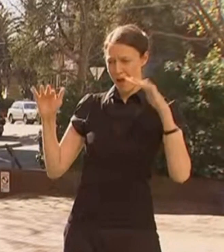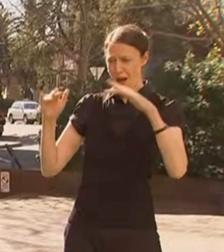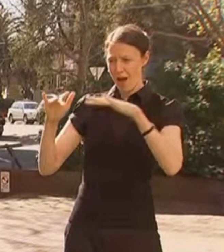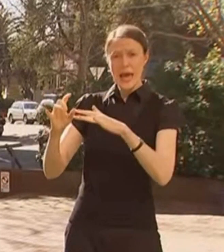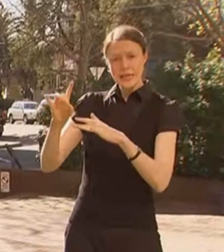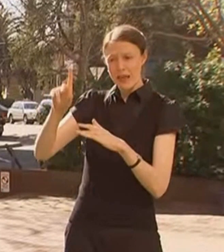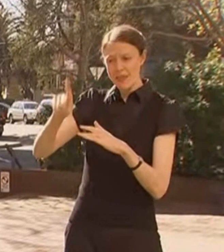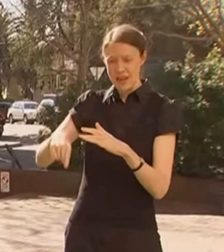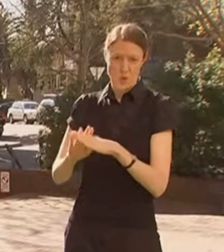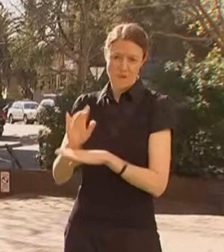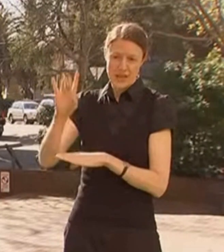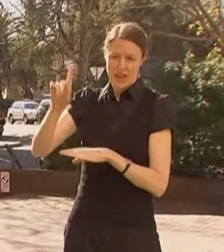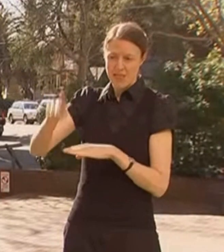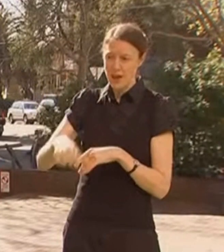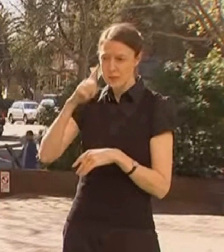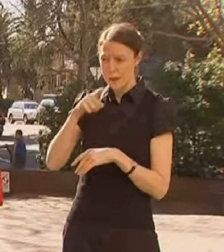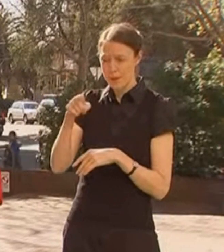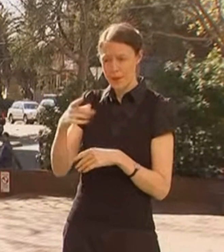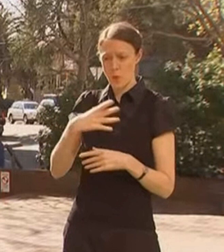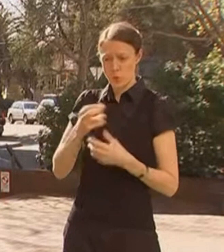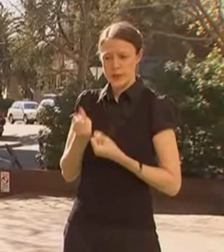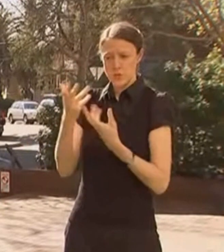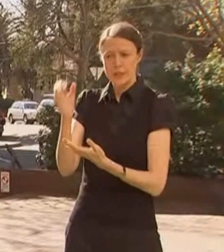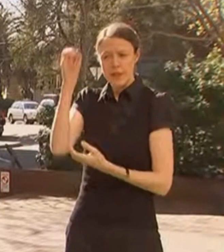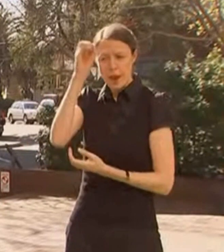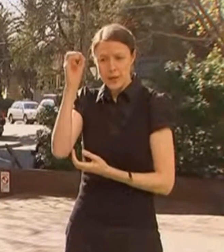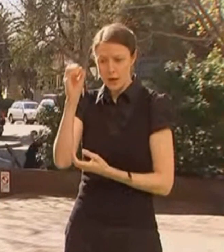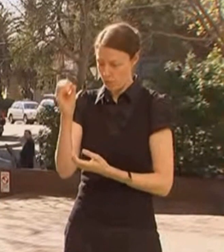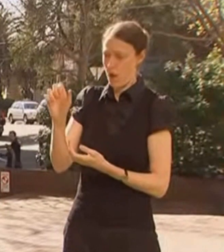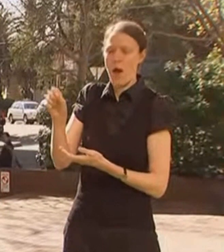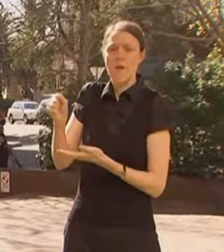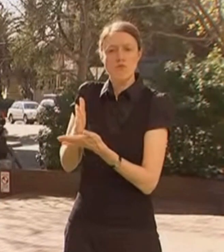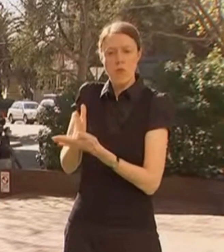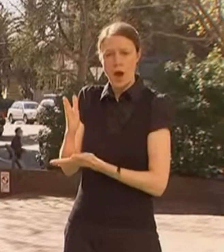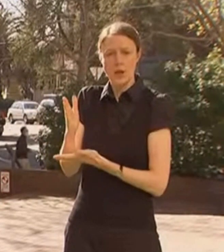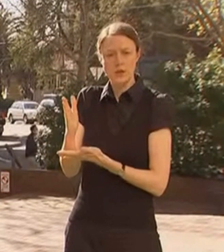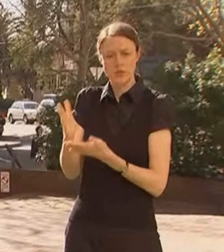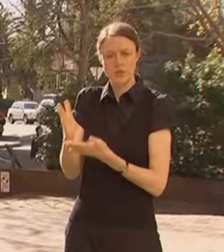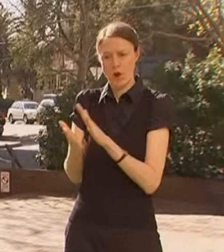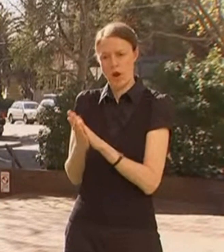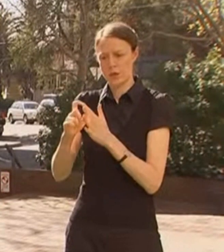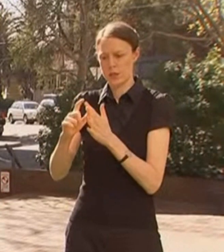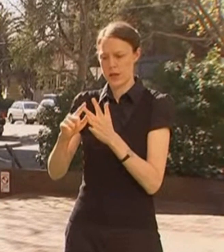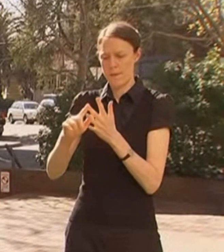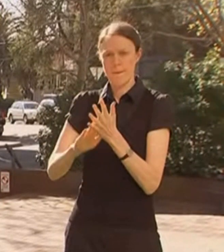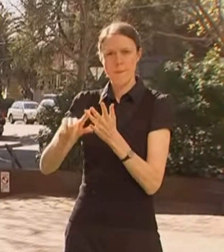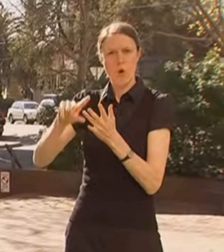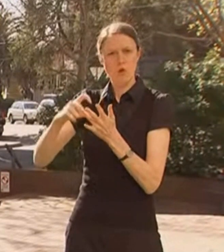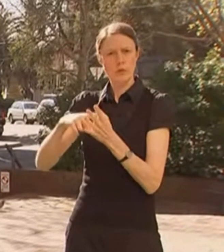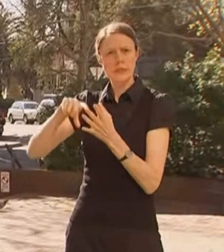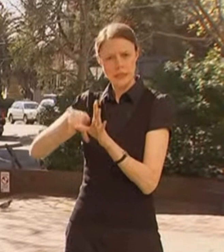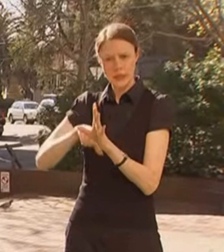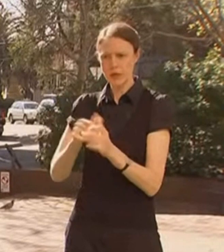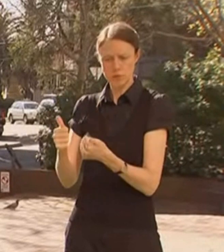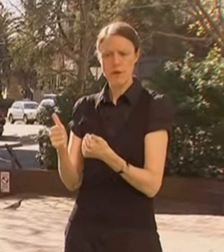be tested. I am concerned that there would be the possibility of very large numbers of people coming